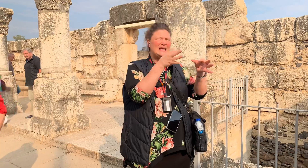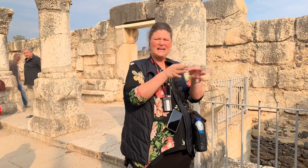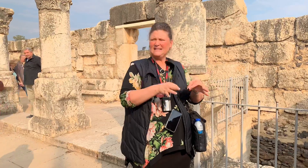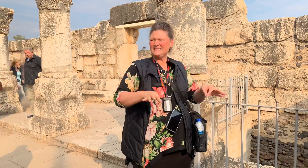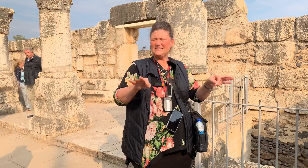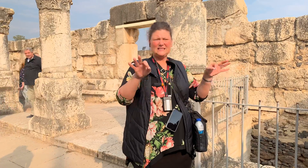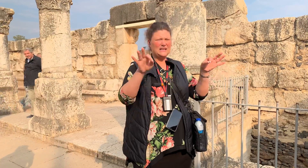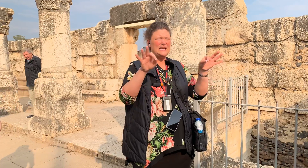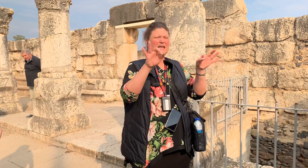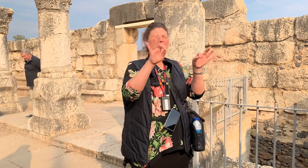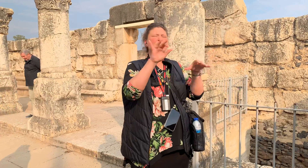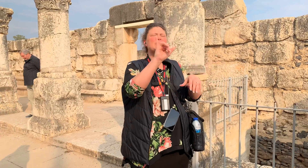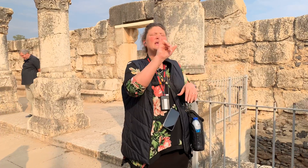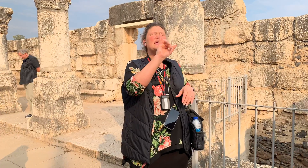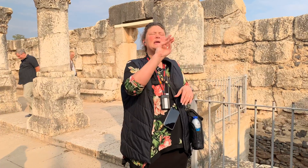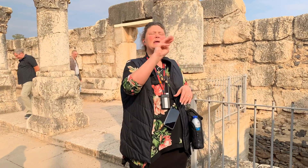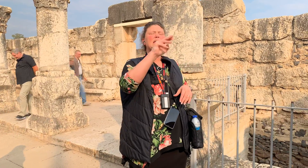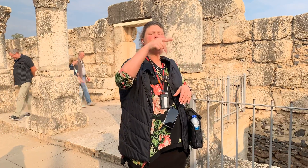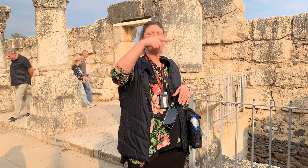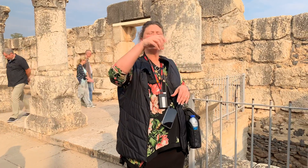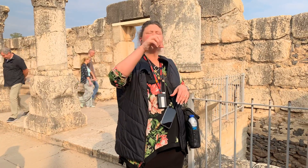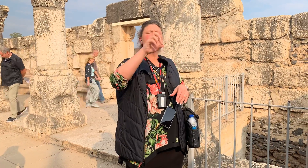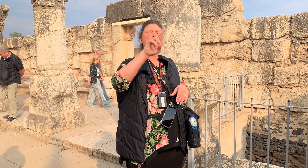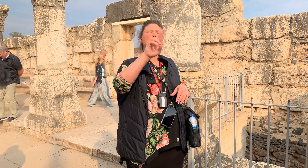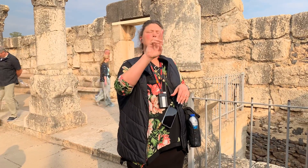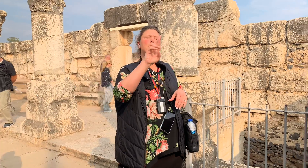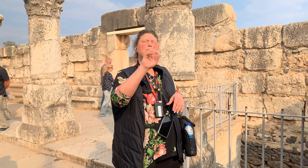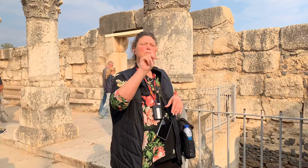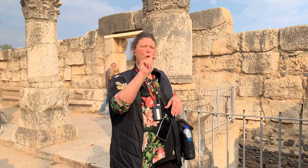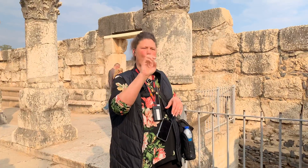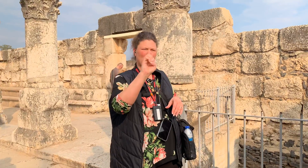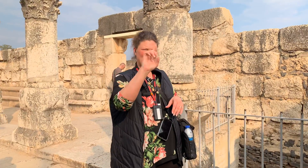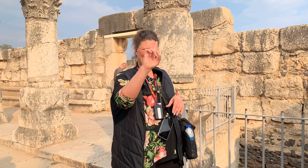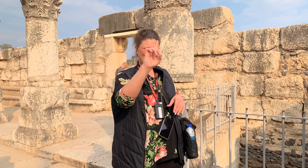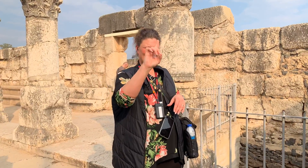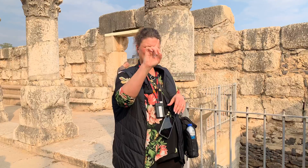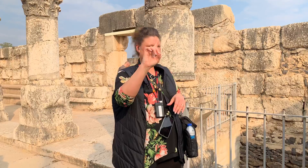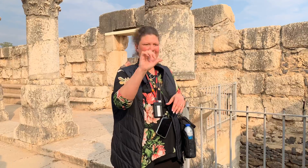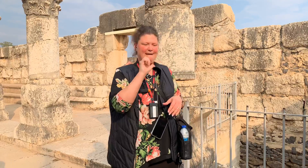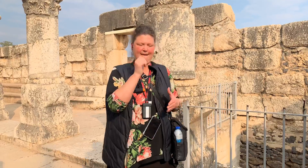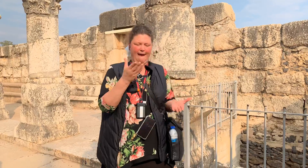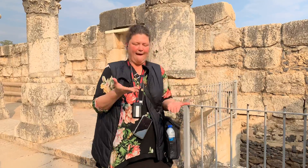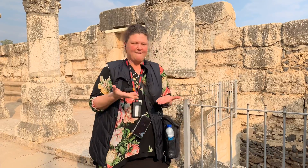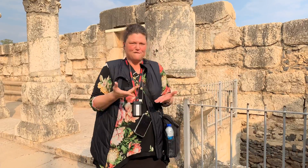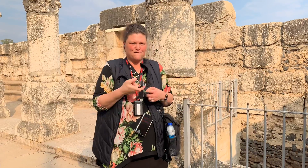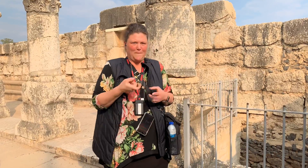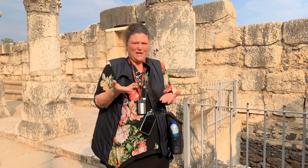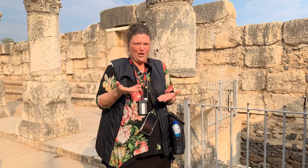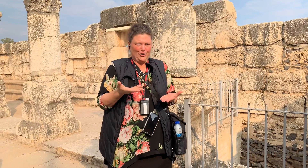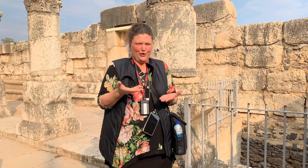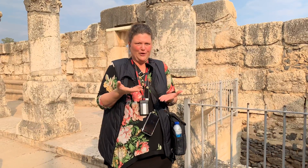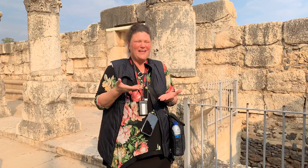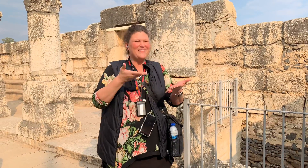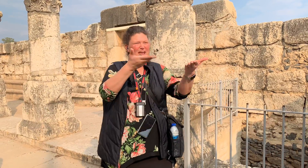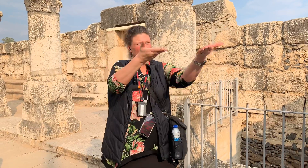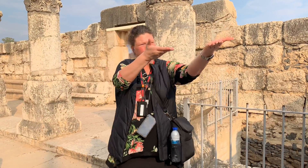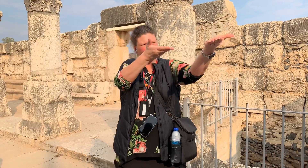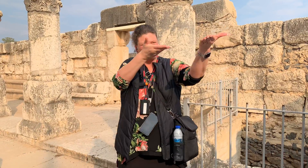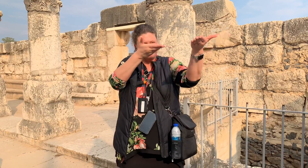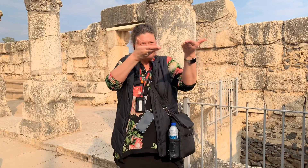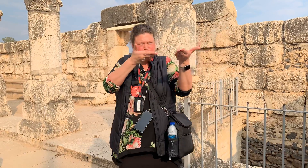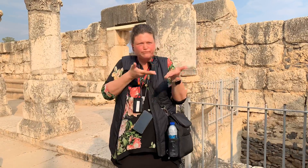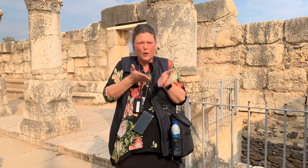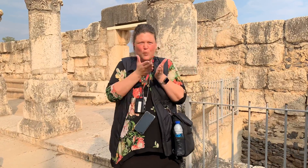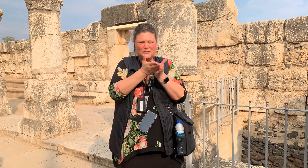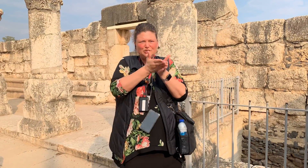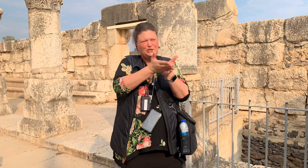imported from somewhere else. Okay, this is something that exists in archaeology,